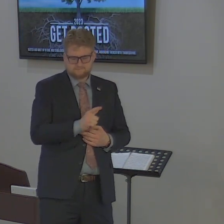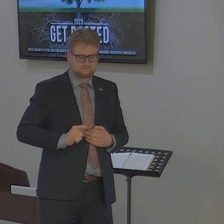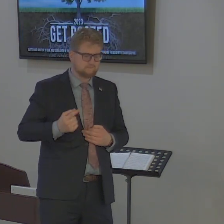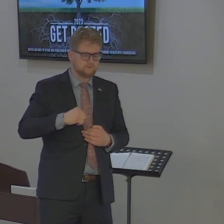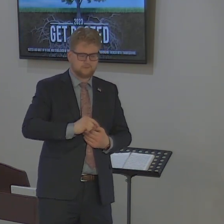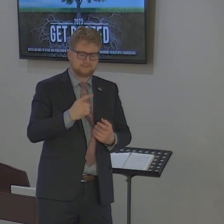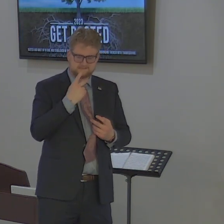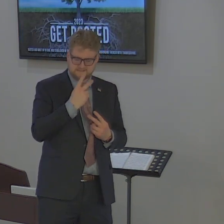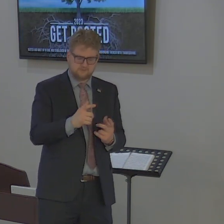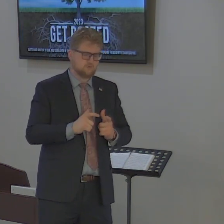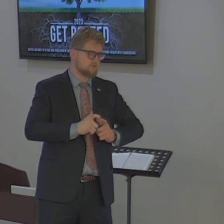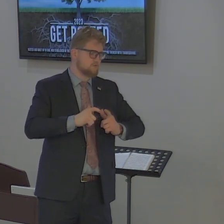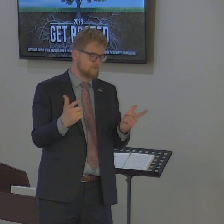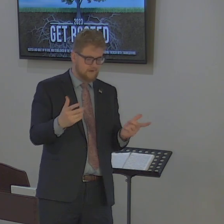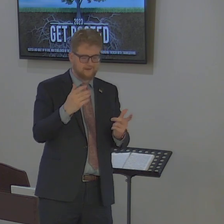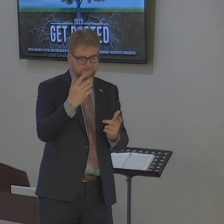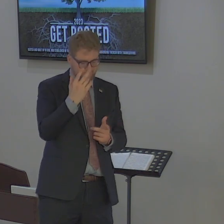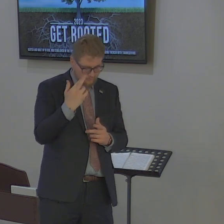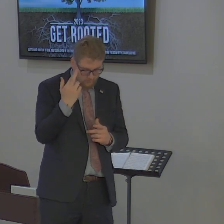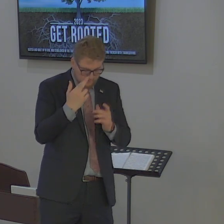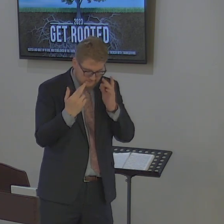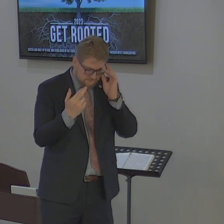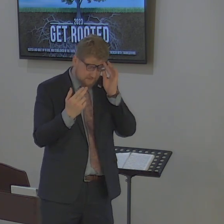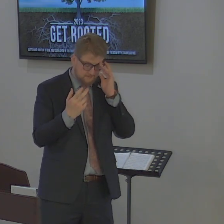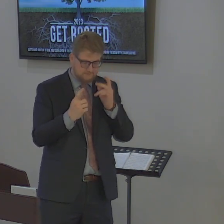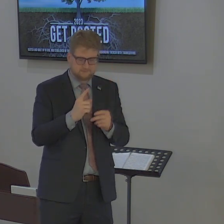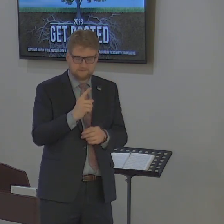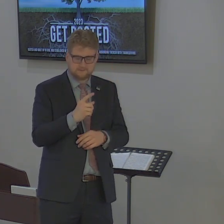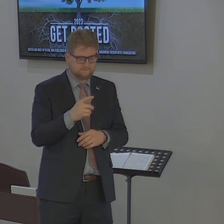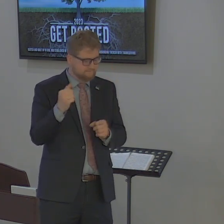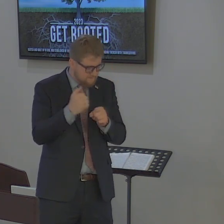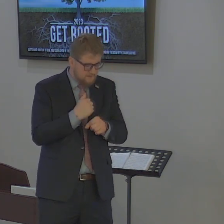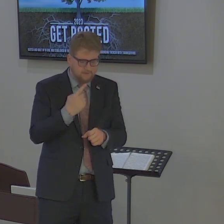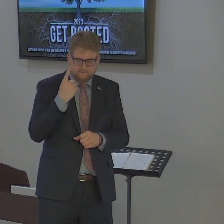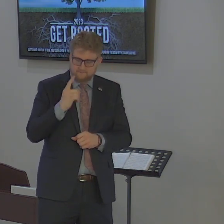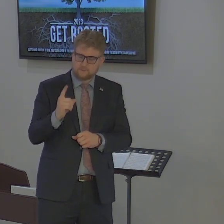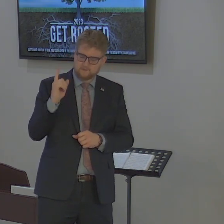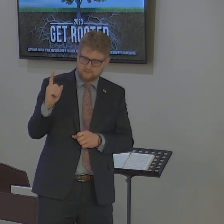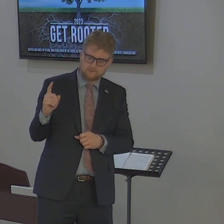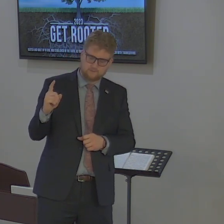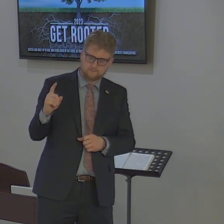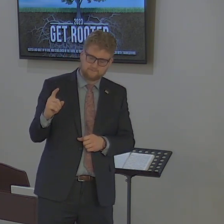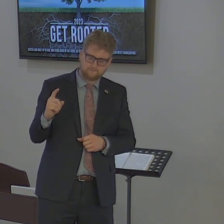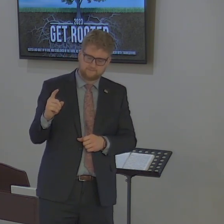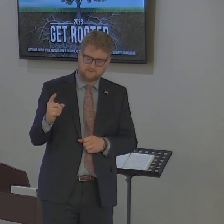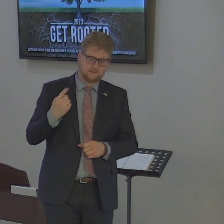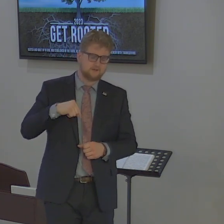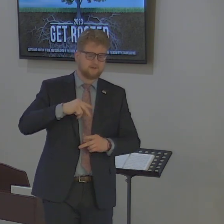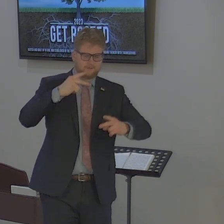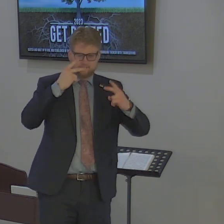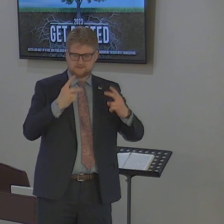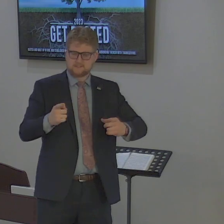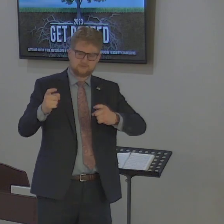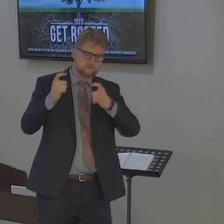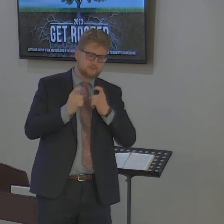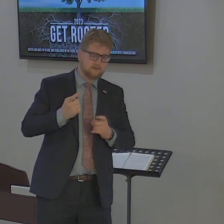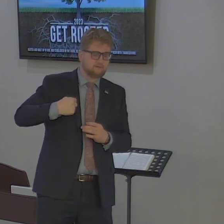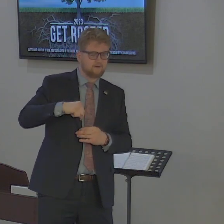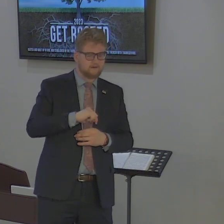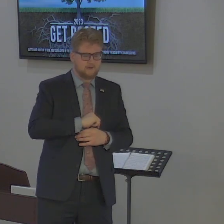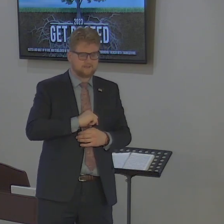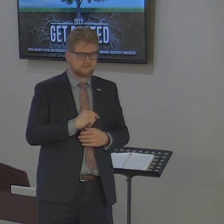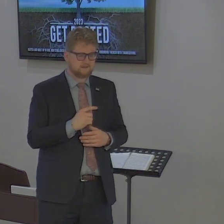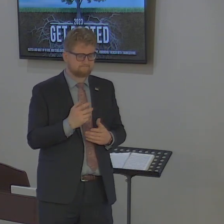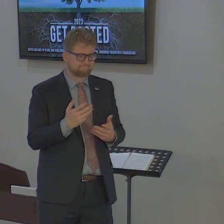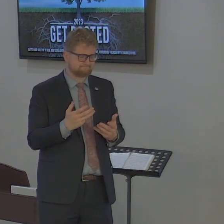cause in there. There's no doubt. It's the truth of the Word of God. It's fighting for you, Lord. We see that you've given to us a vessel, if